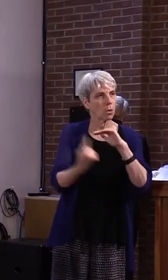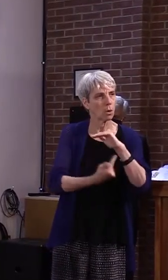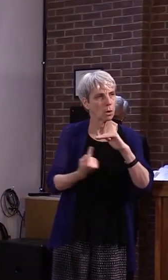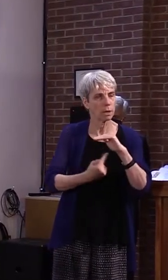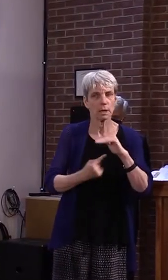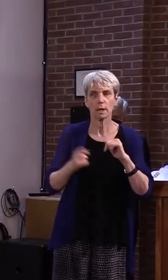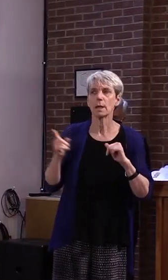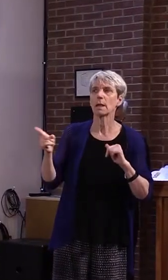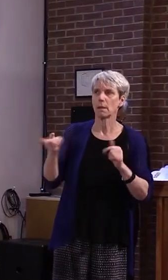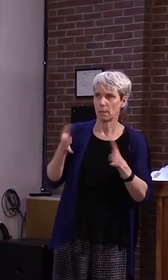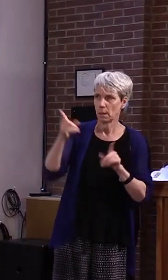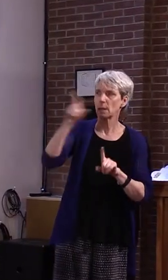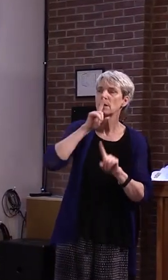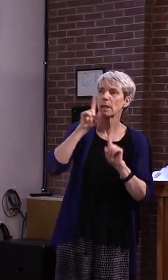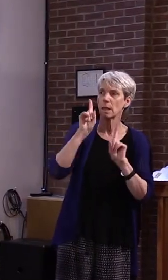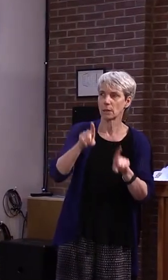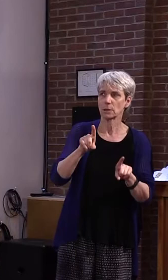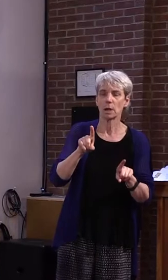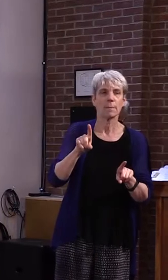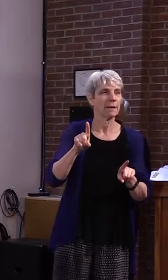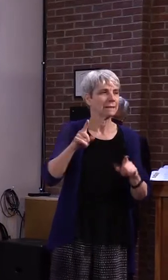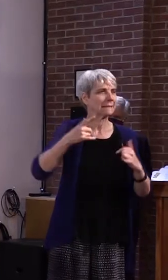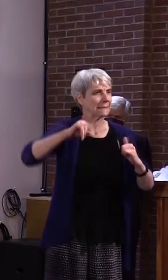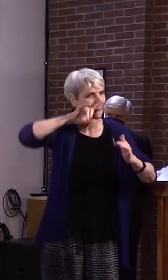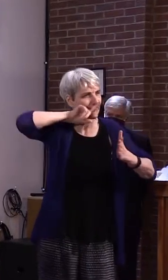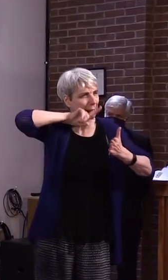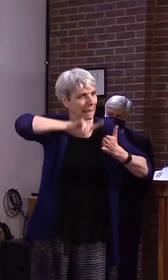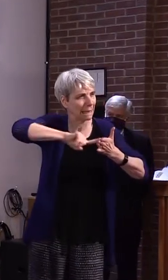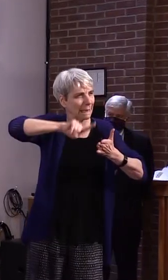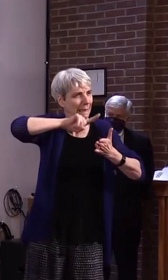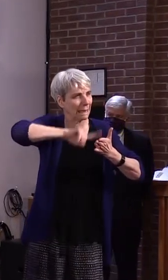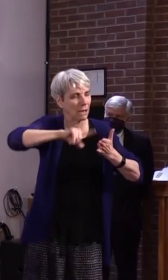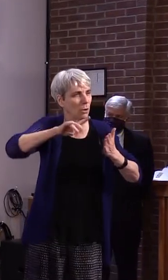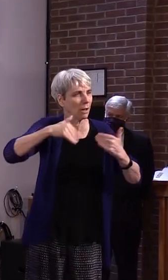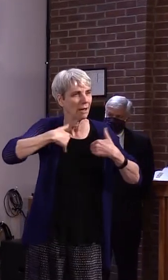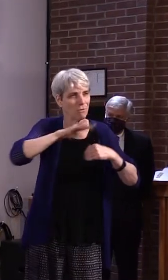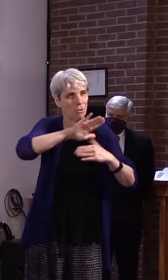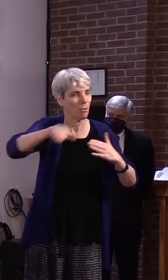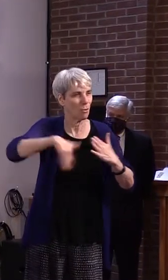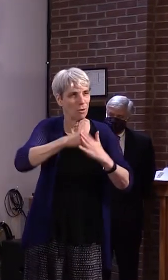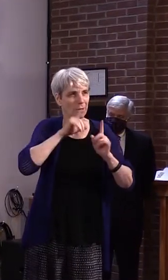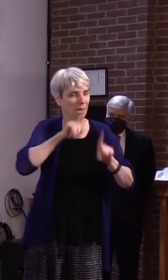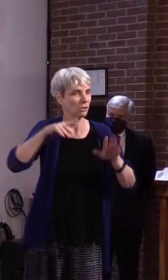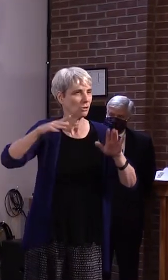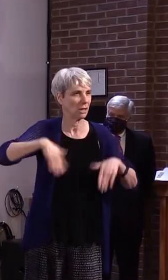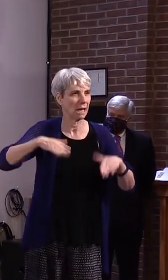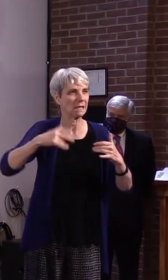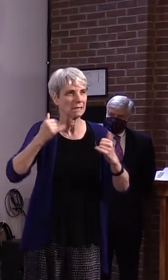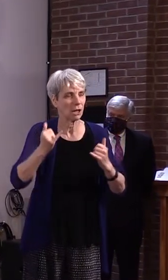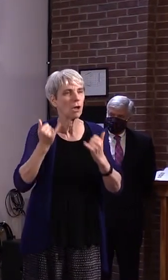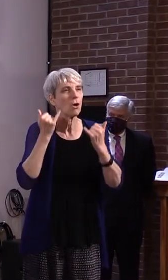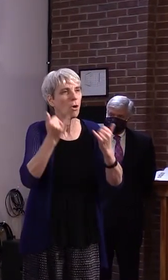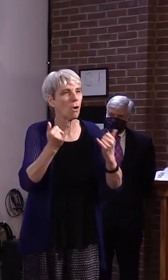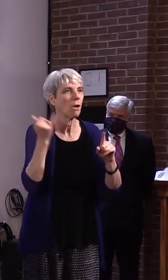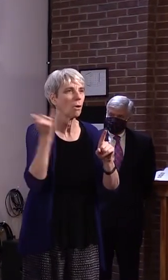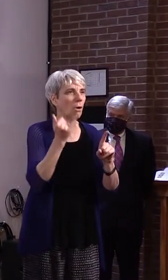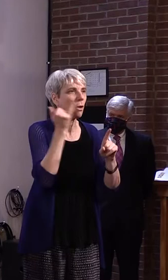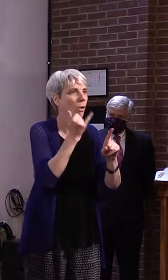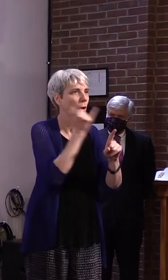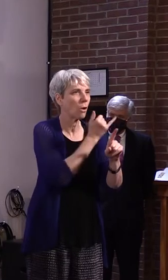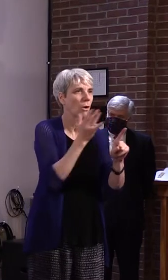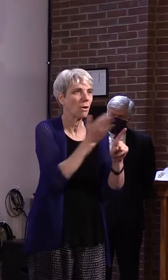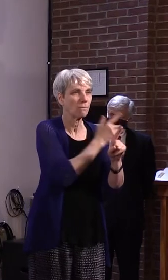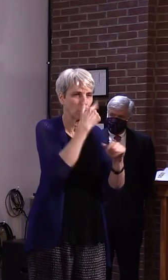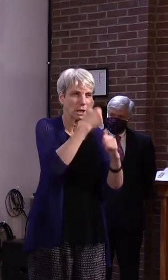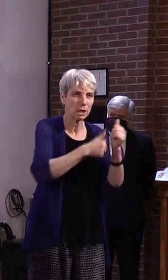answer, but we're trying to get to the bottom of everything at this point, and doing the contact tracing takes a little bit of time, and